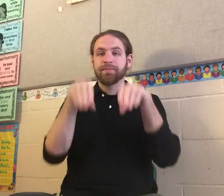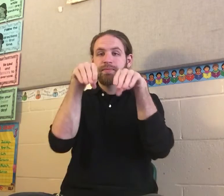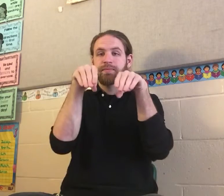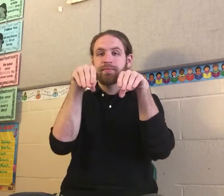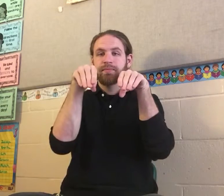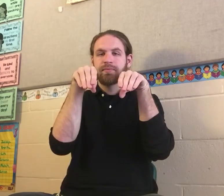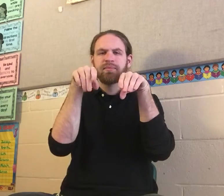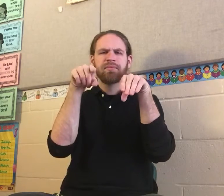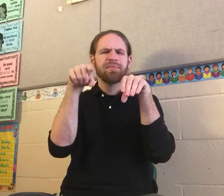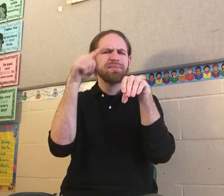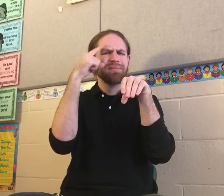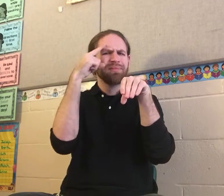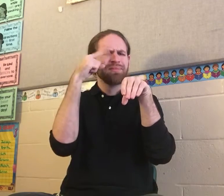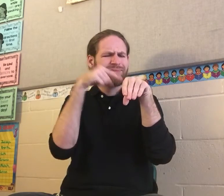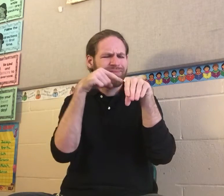you think that might be?